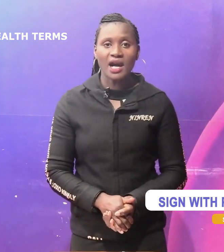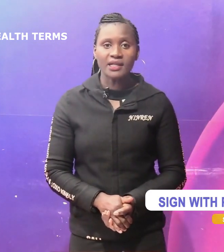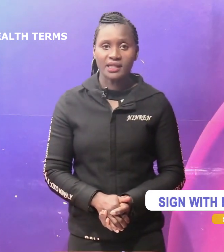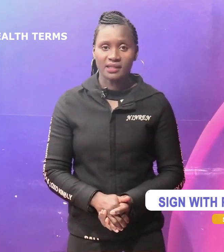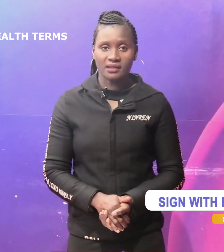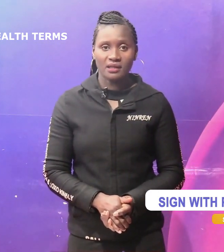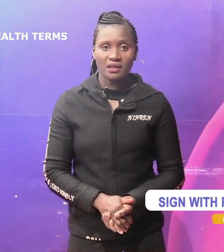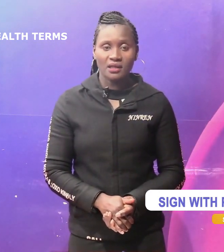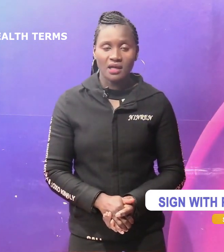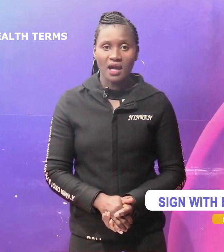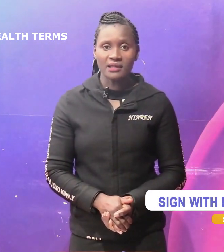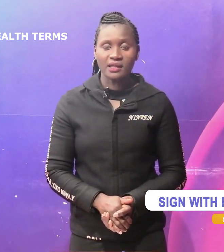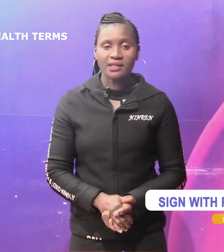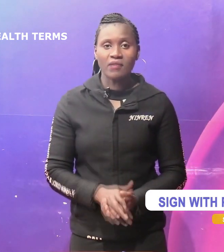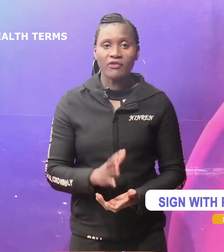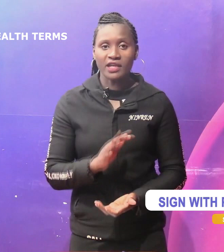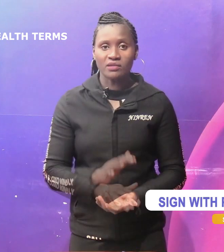ulcers? Ulcers, let me finger spell it.